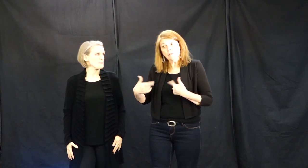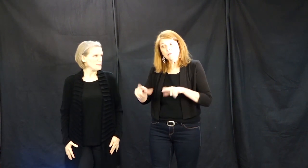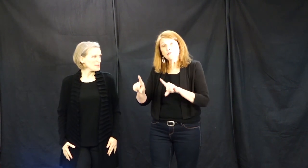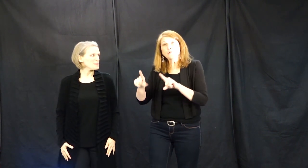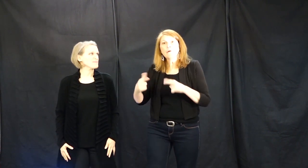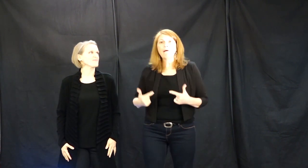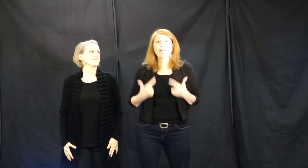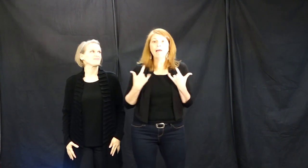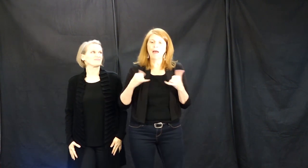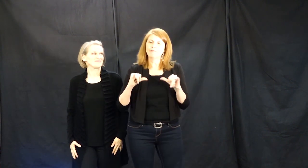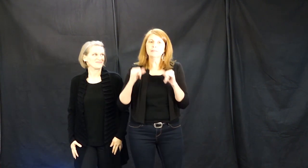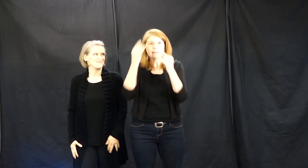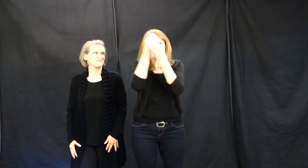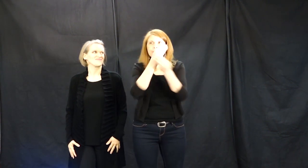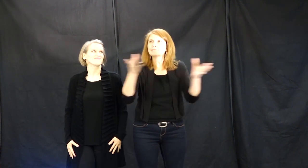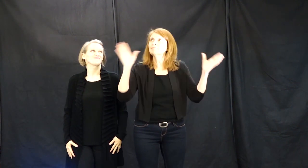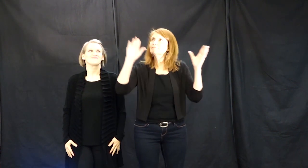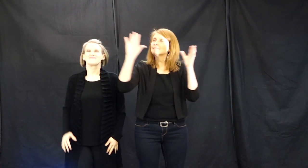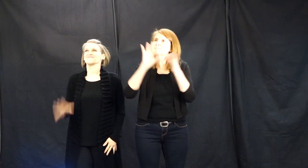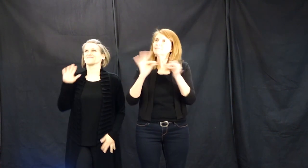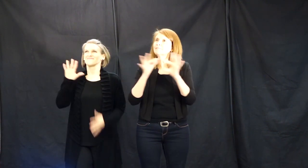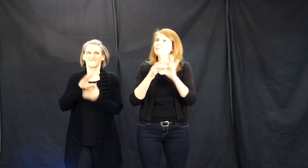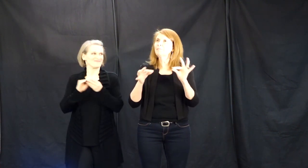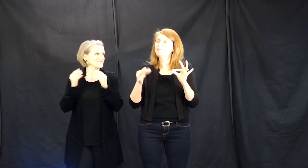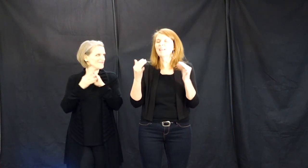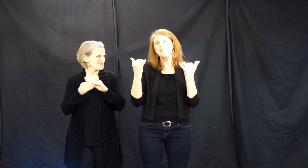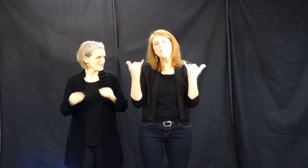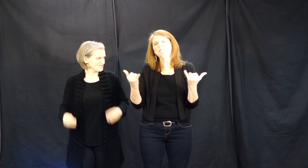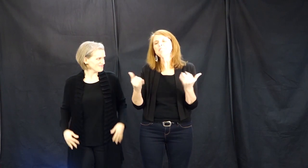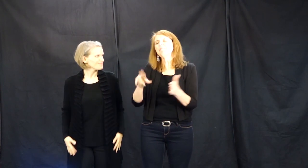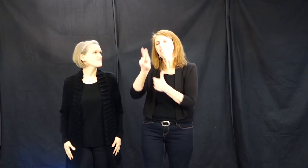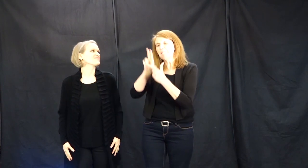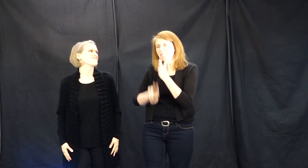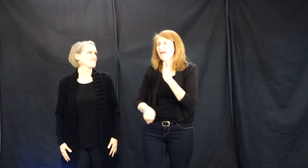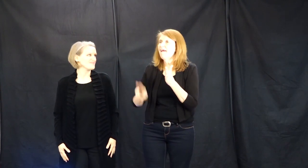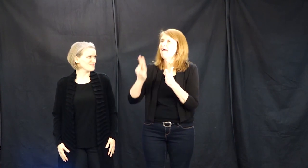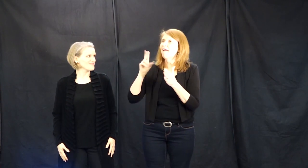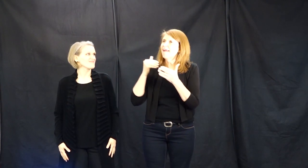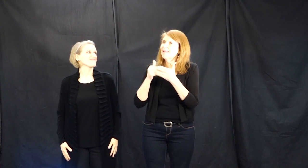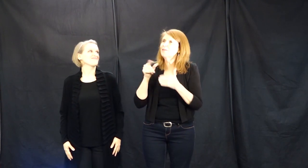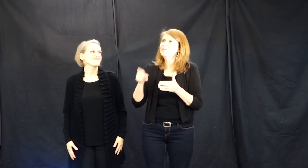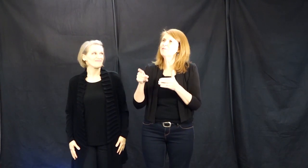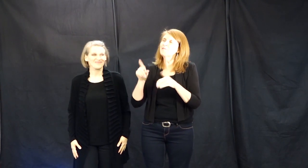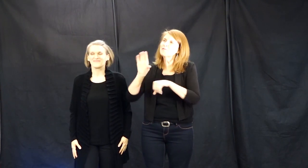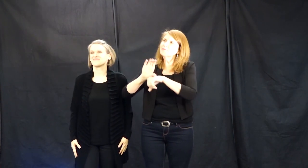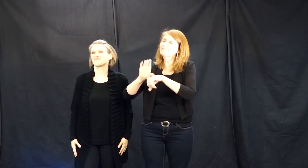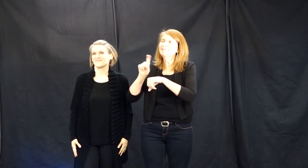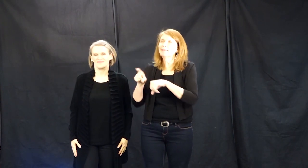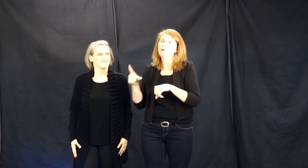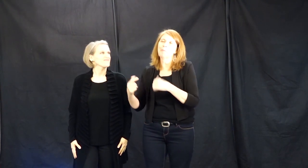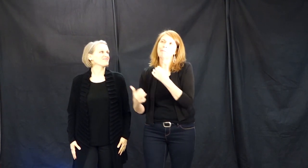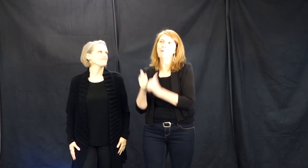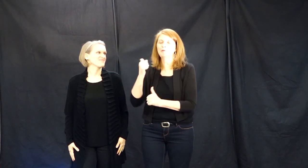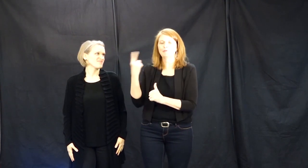your story. She is buried in Trinity Church near you. When I needed her most, she was right